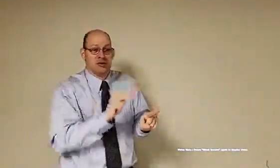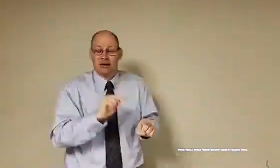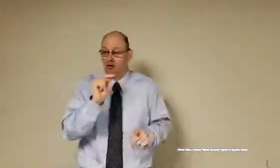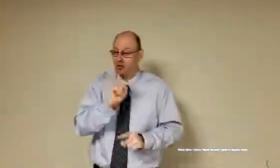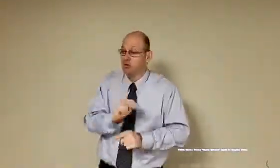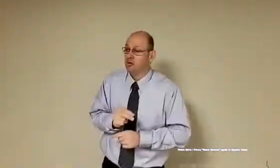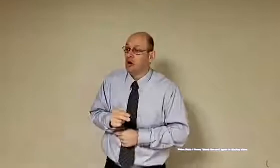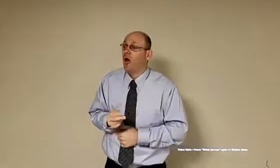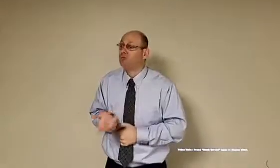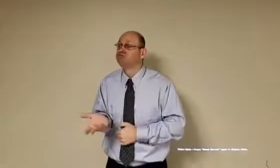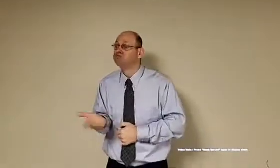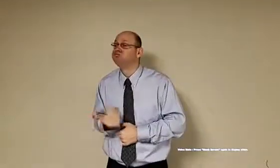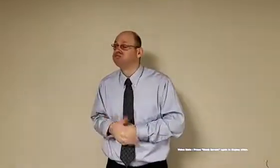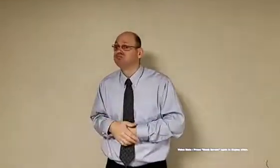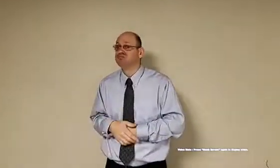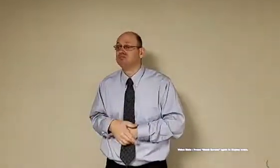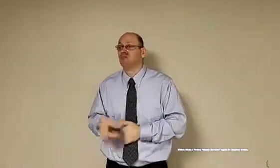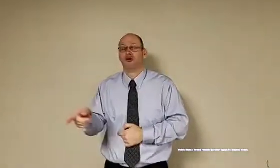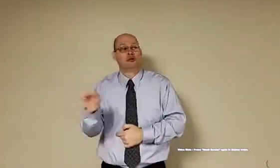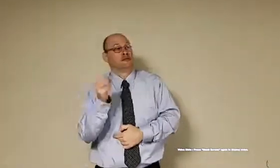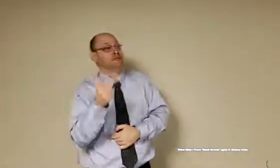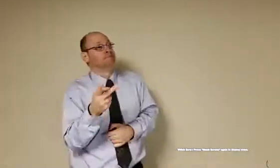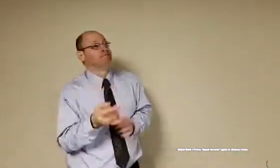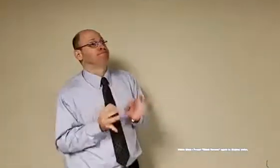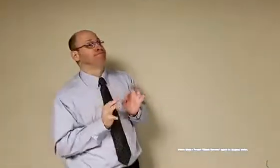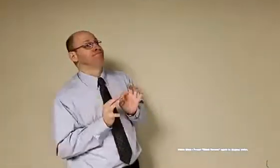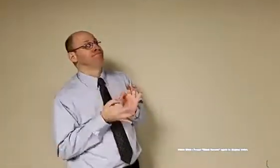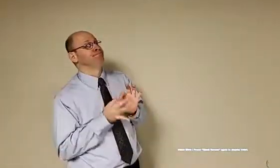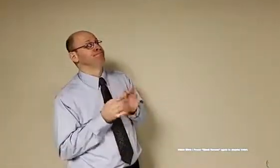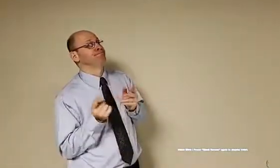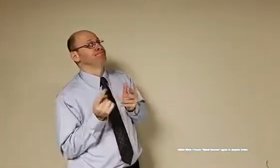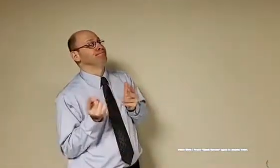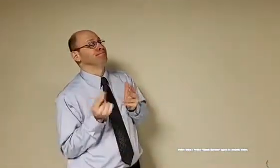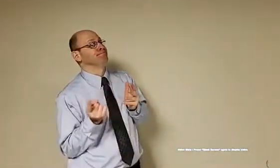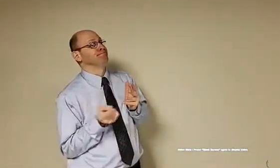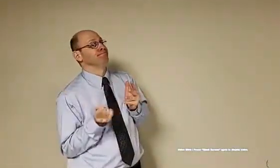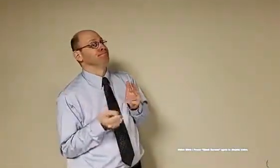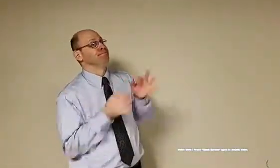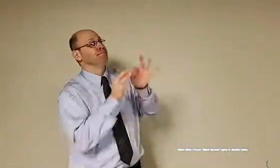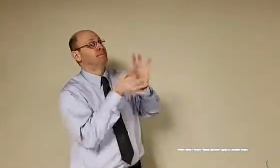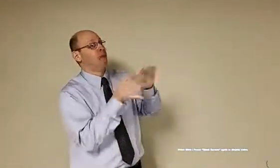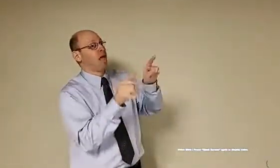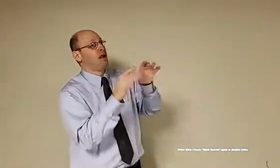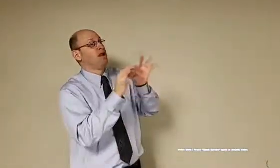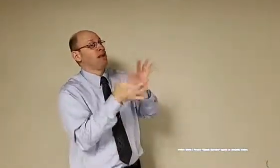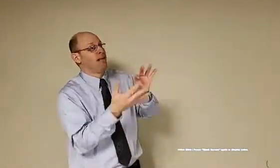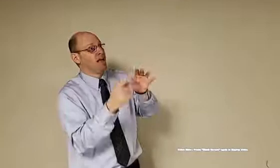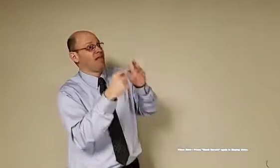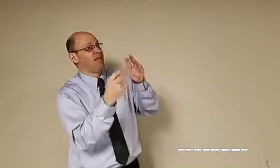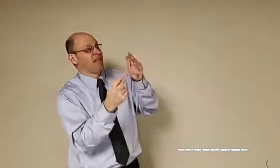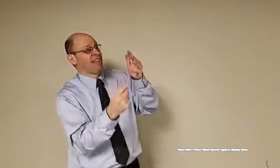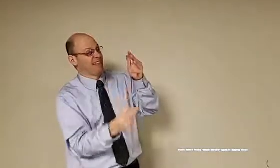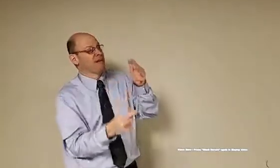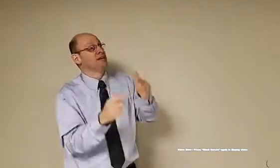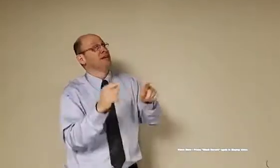And Daniel provided to the king the meaning of his dream. And he said each detail of what this